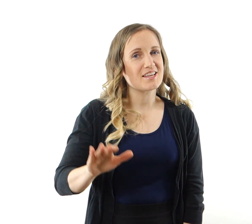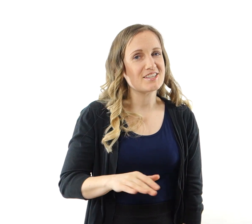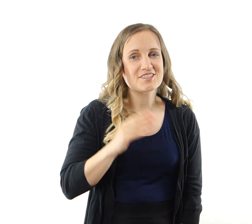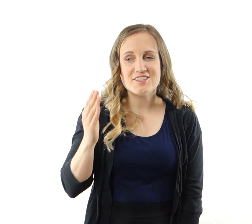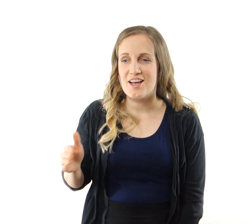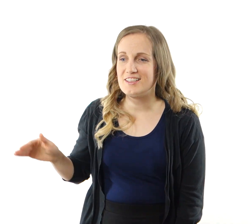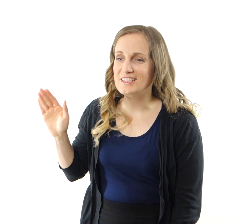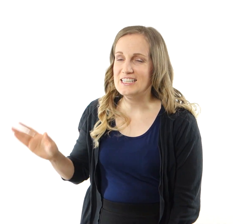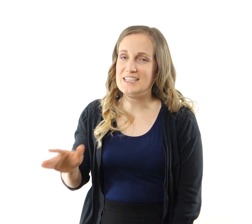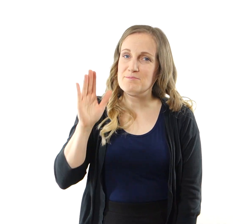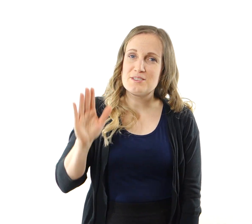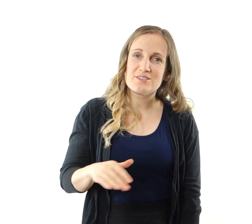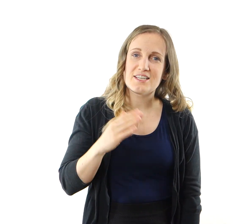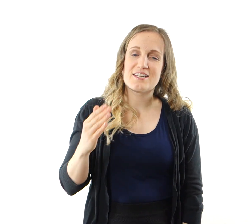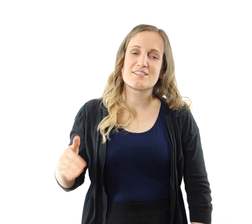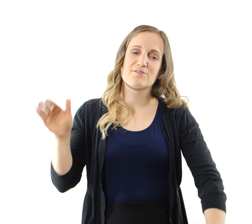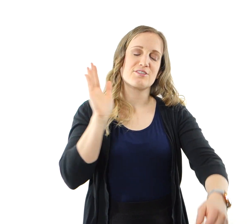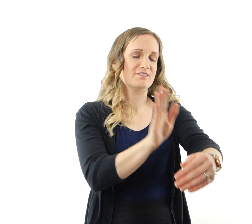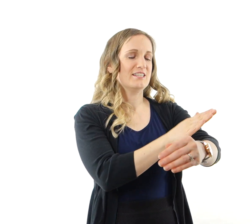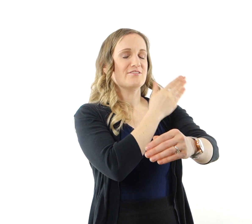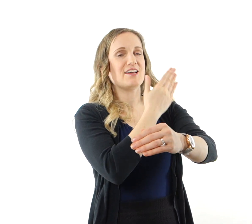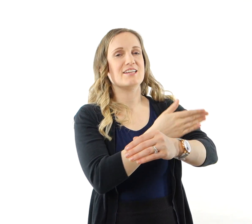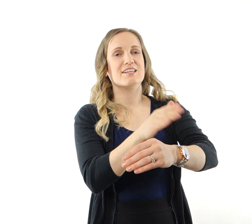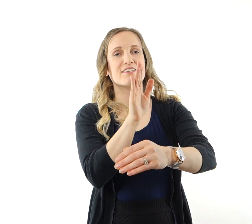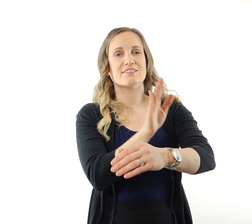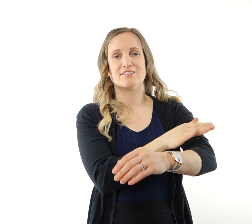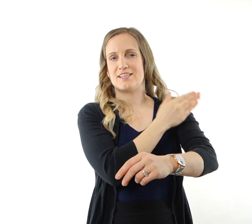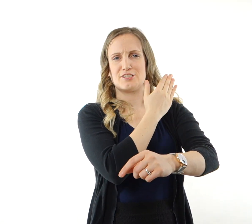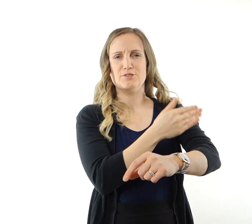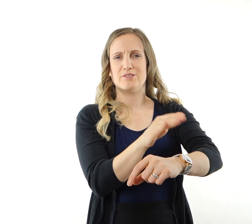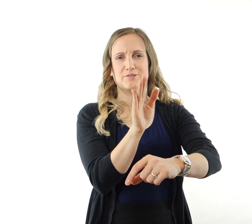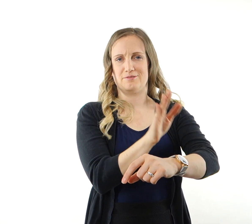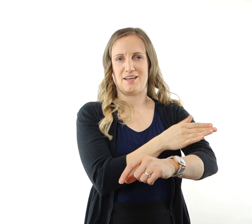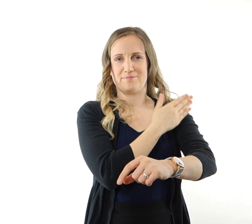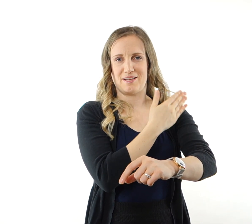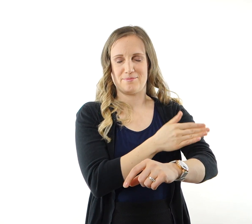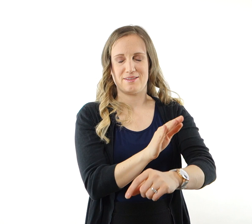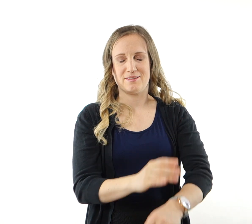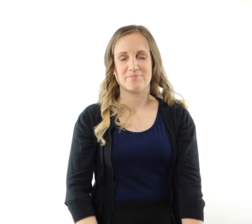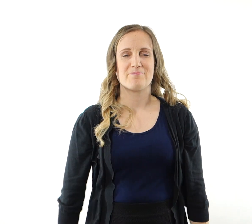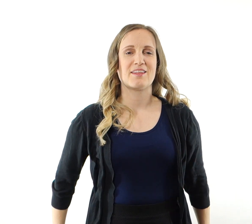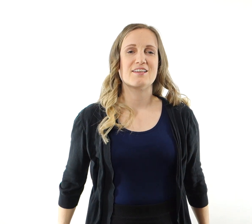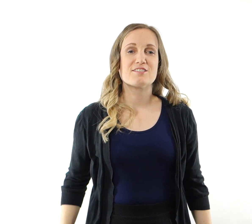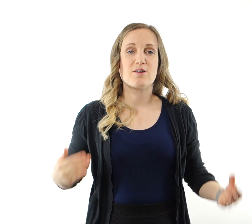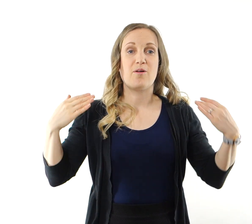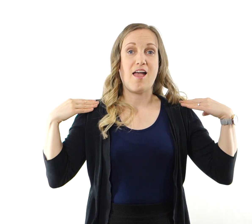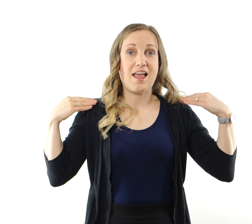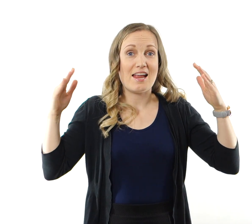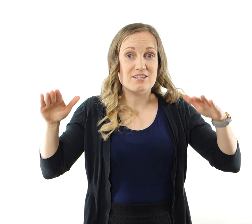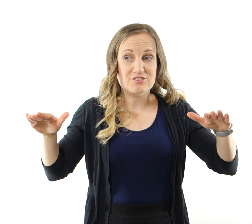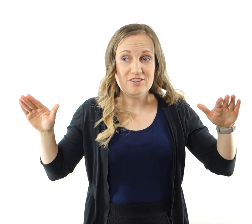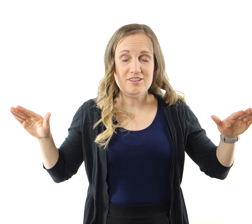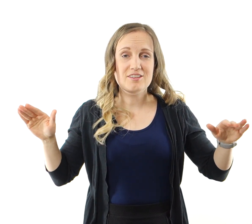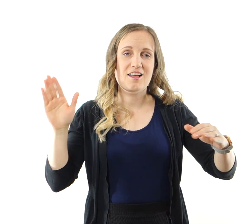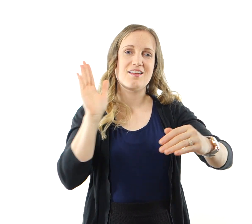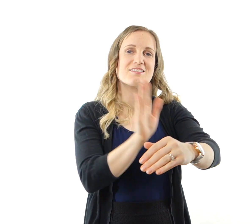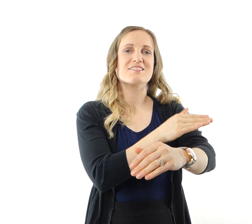you're leading music, except for you're leading right here, just like 2-2 time type thing. So angel